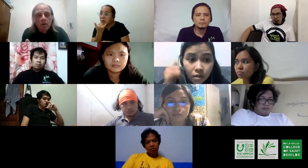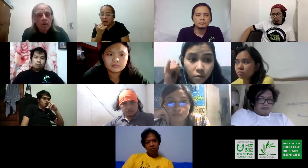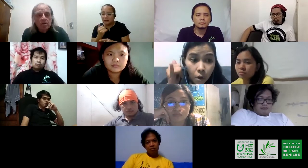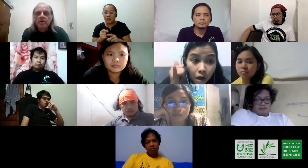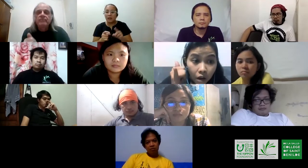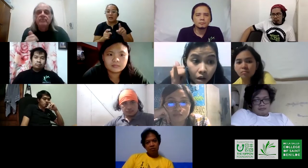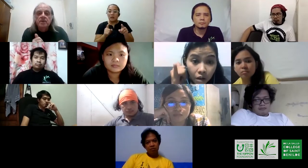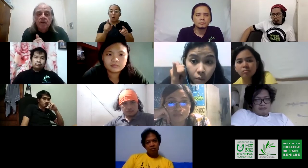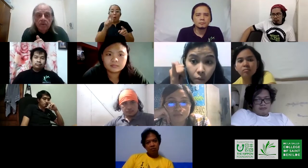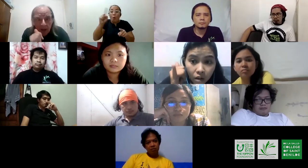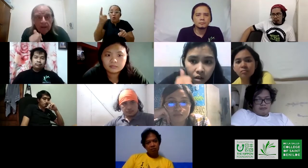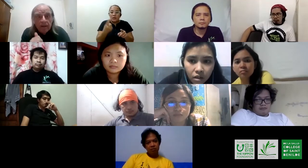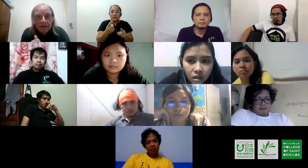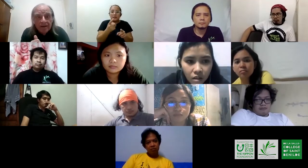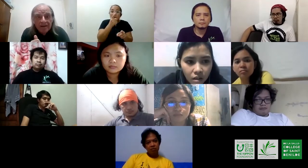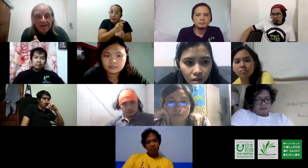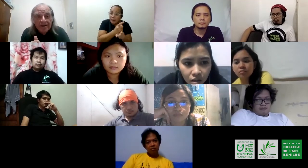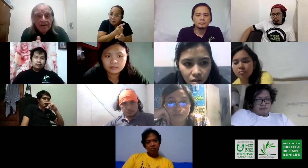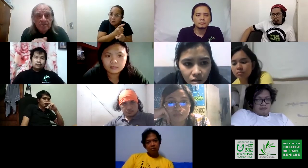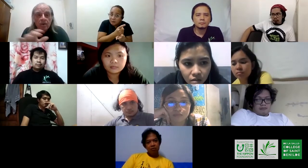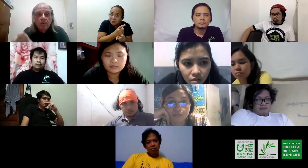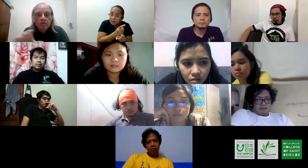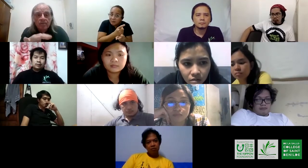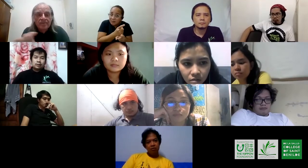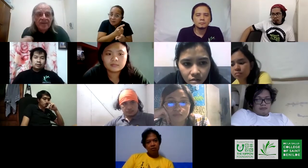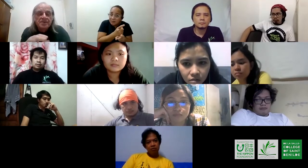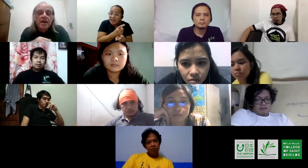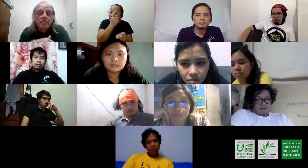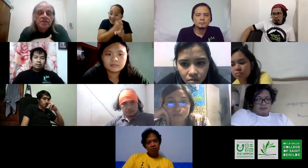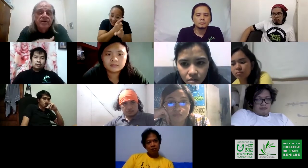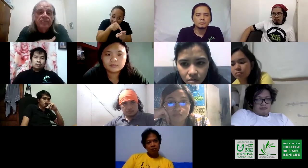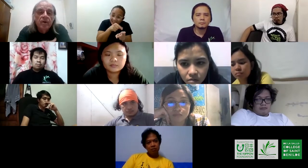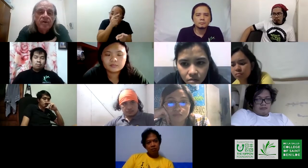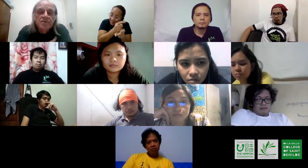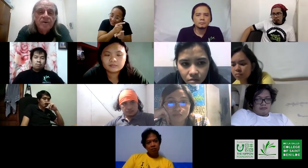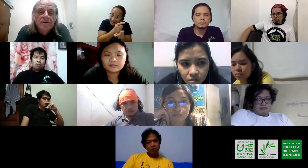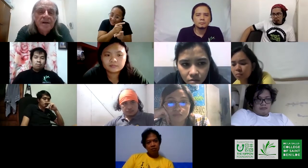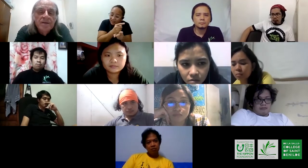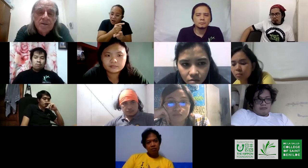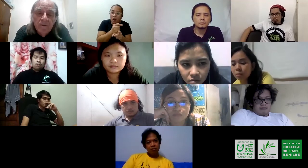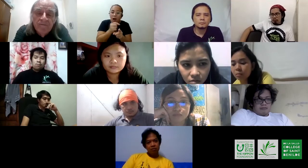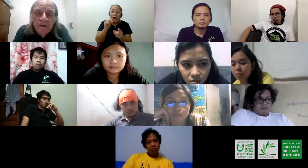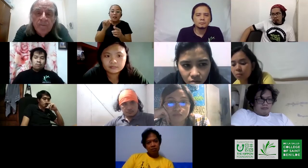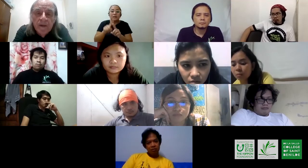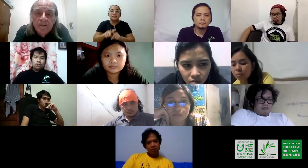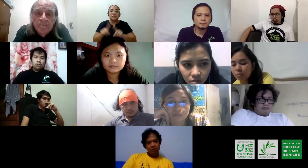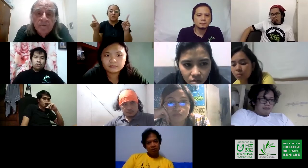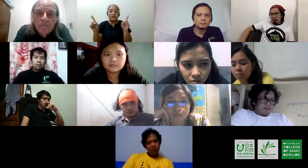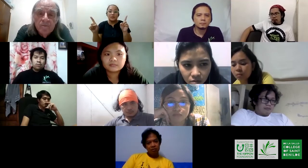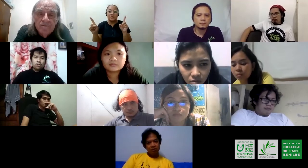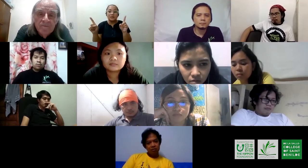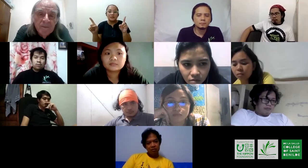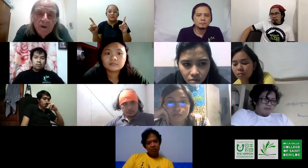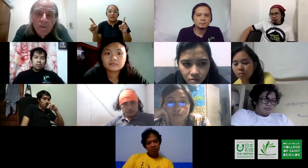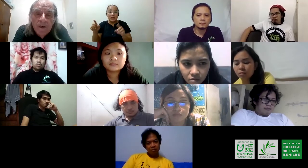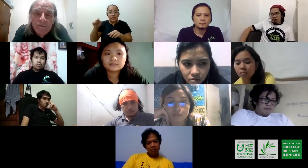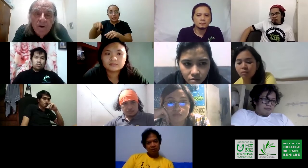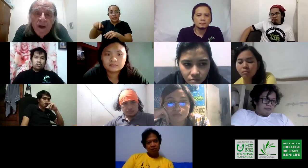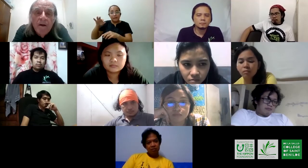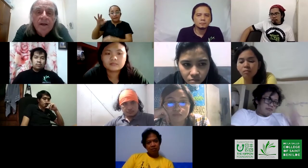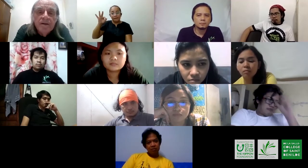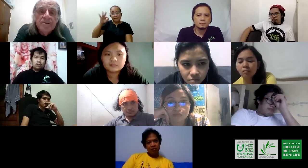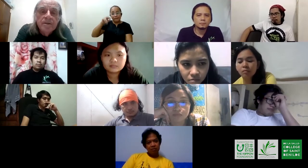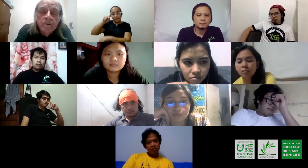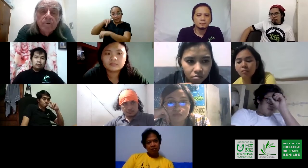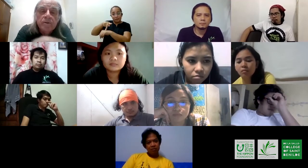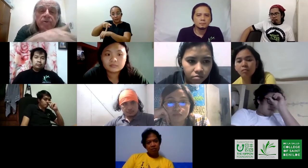right, wrong. You have to sign right. So that's how it's different also. So in Philippine, we don't know